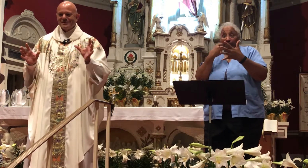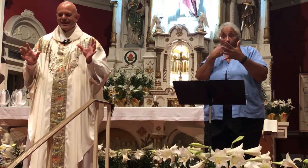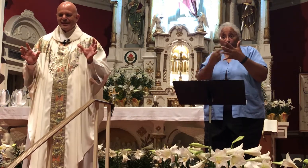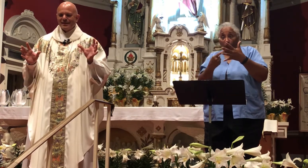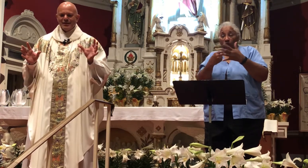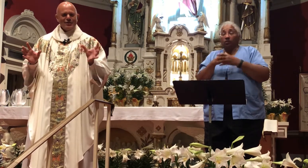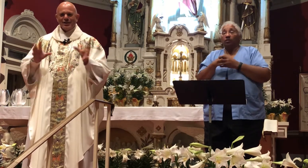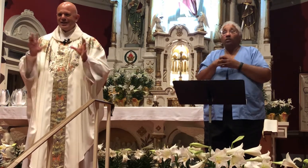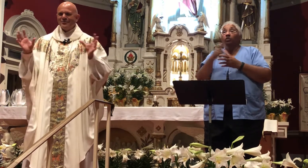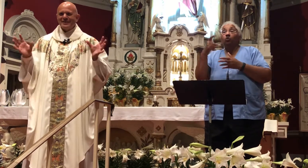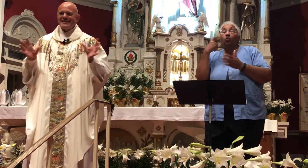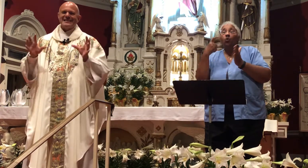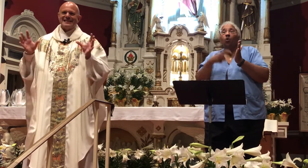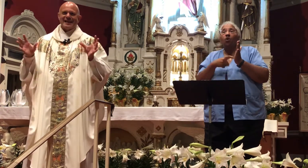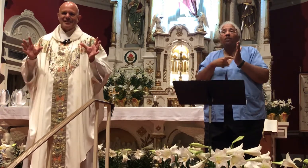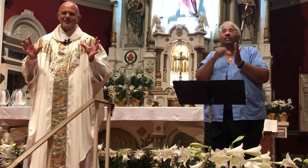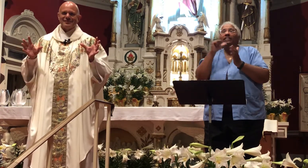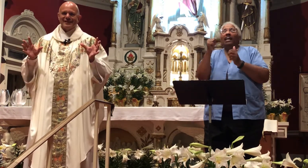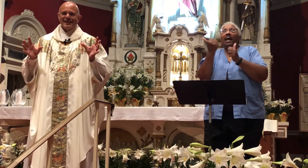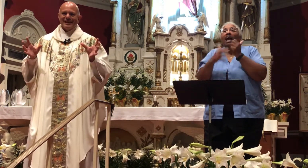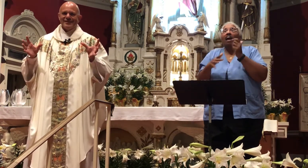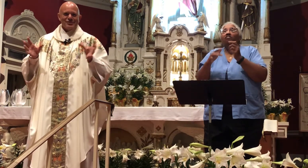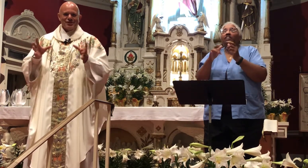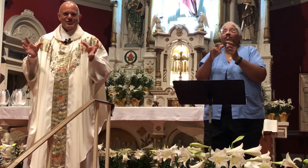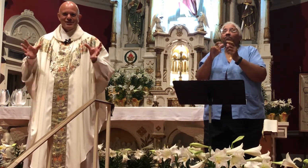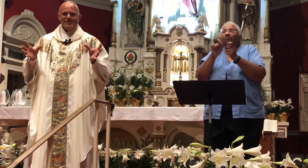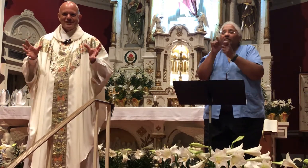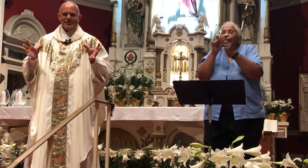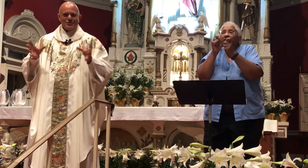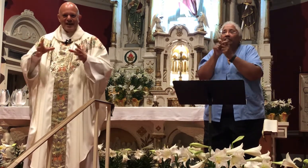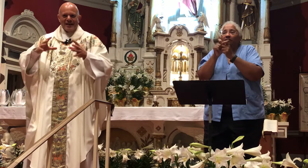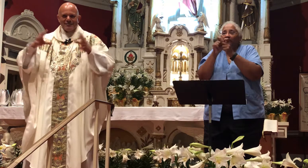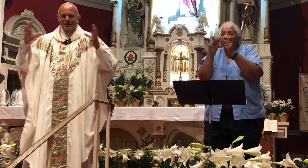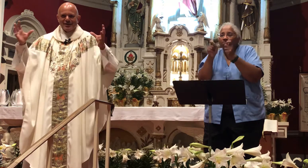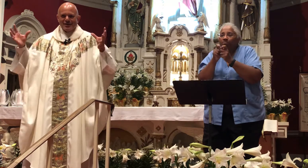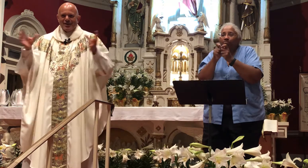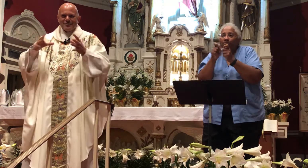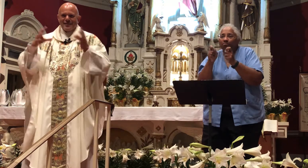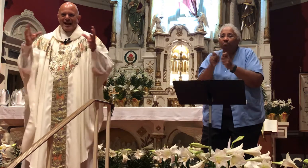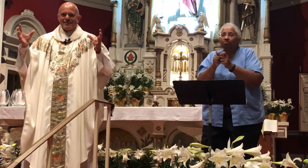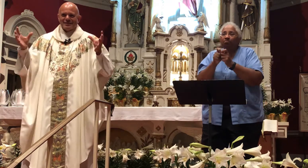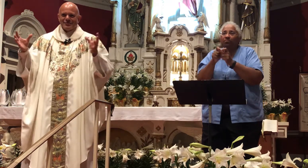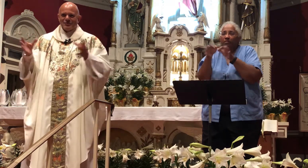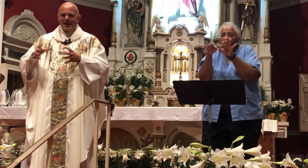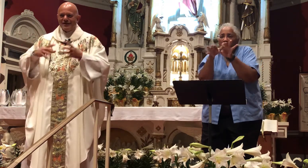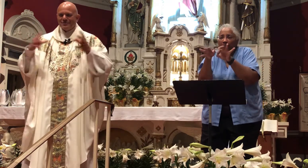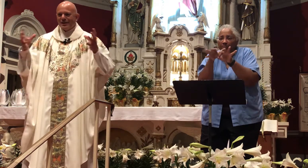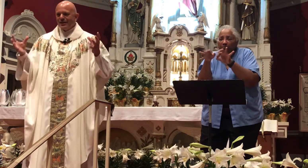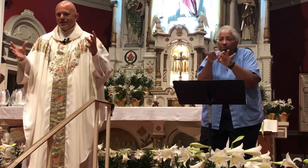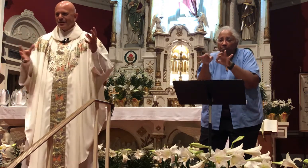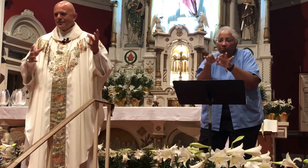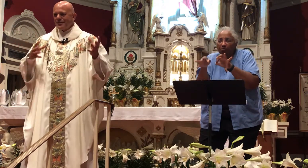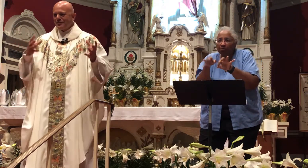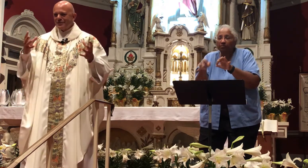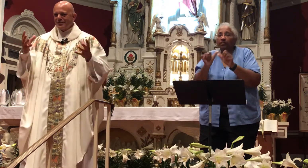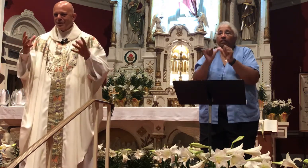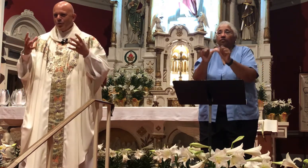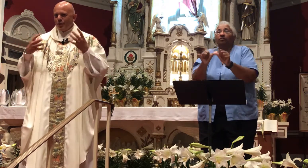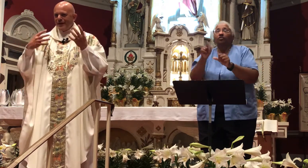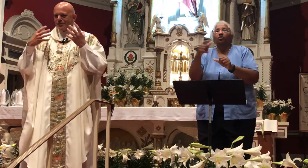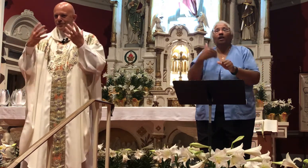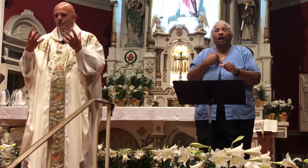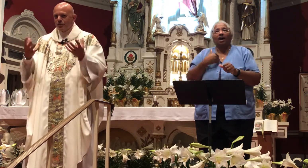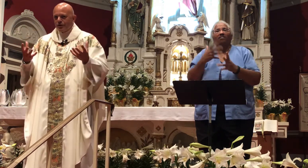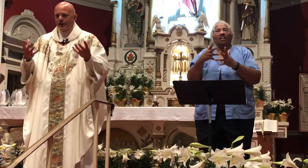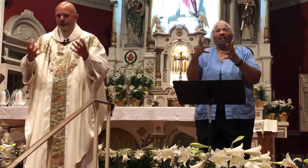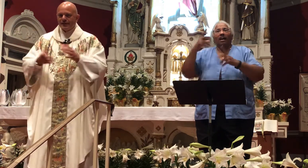notice is that not every detail is consistent. You have a lot of narratives. You have a lot of different